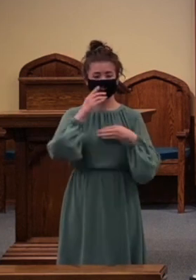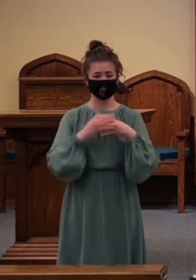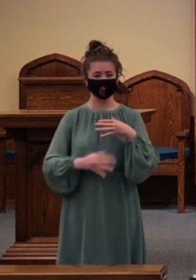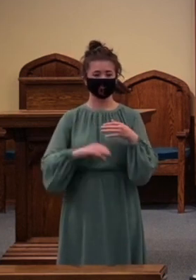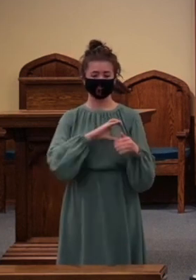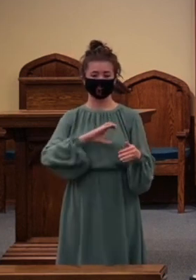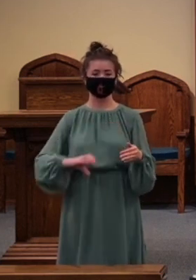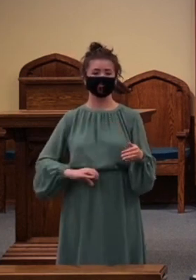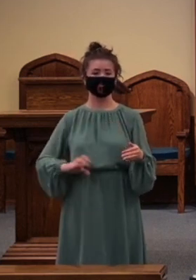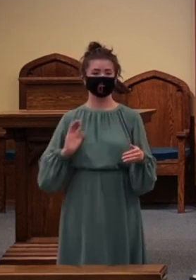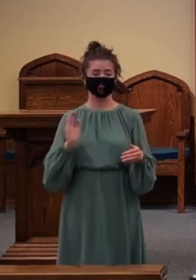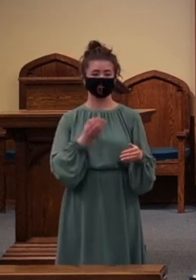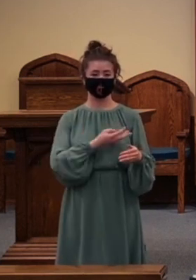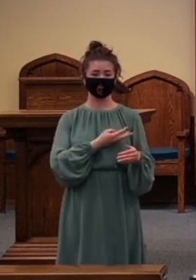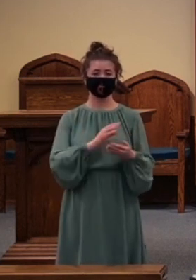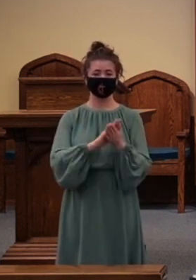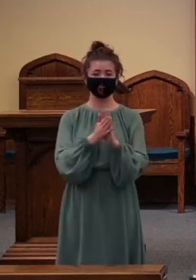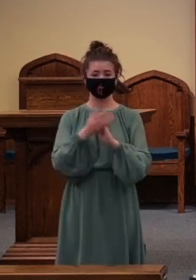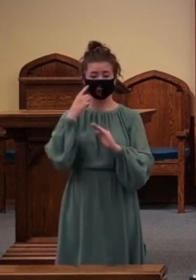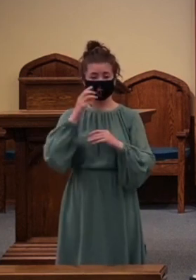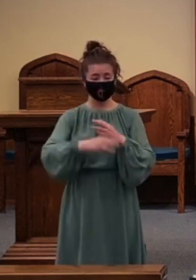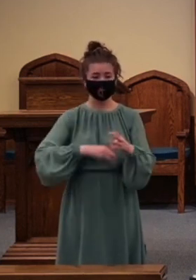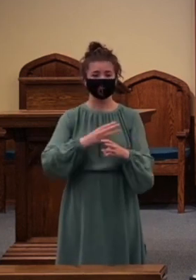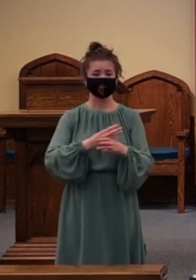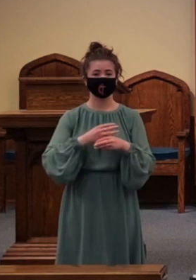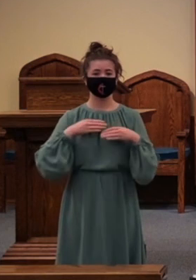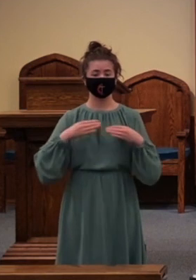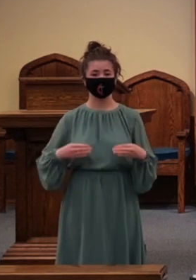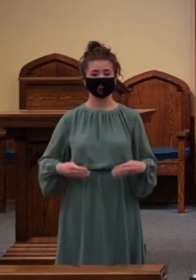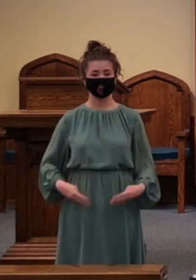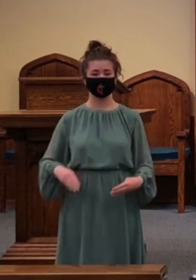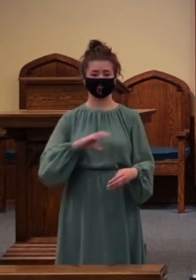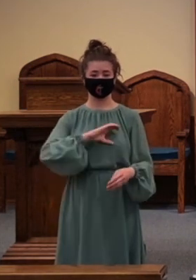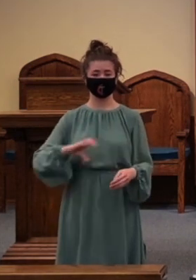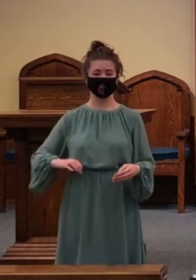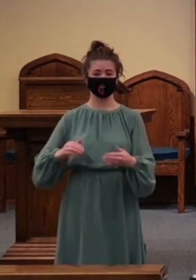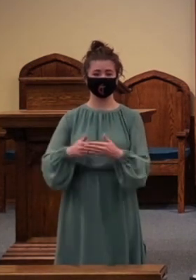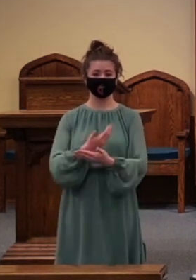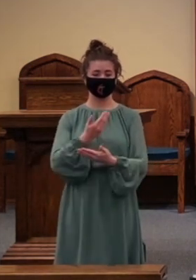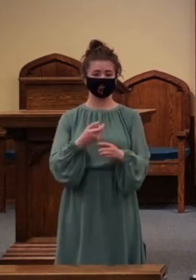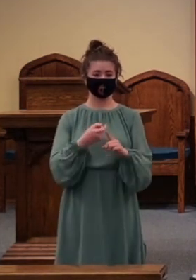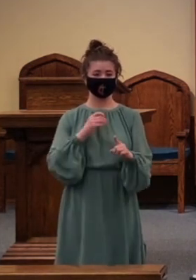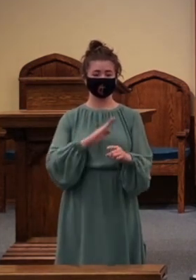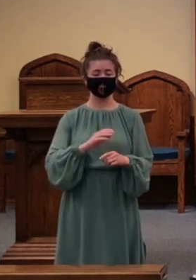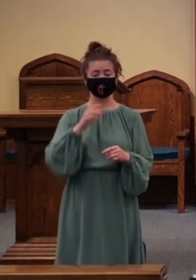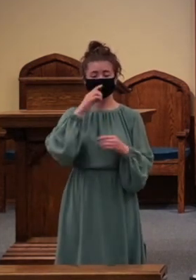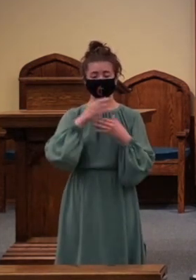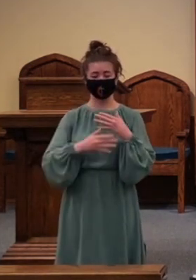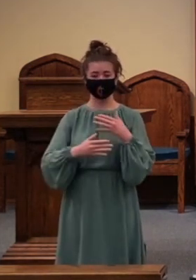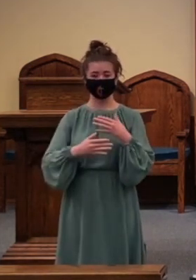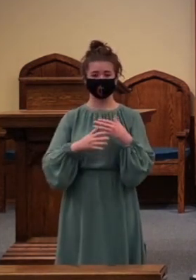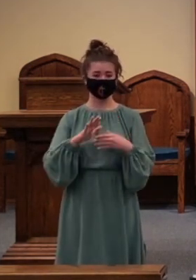the world the body of Christ, redeemed by his blood. By your Spirit, make us whole